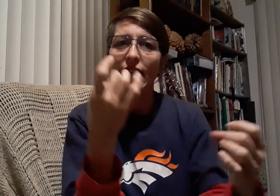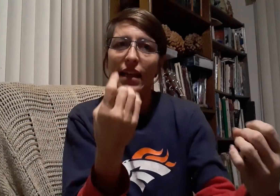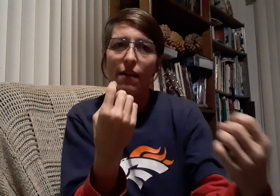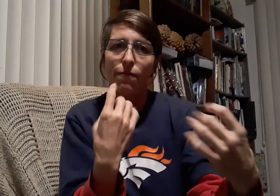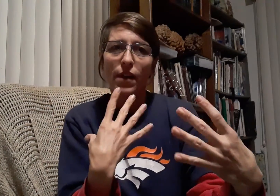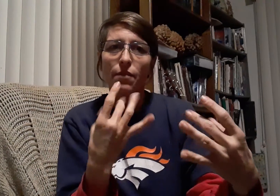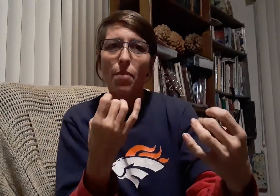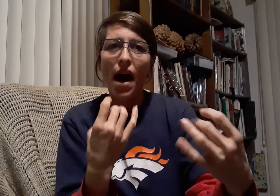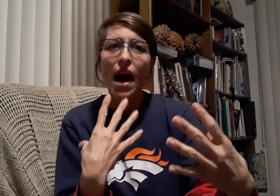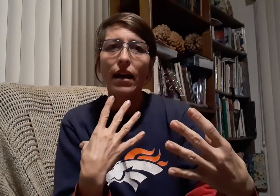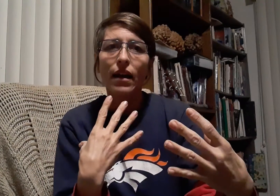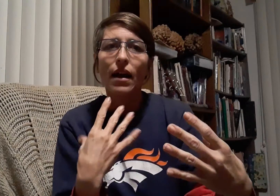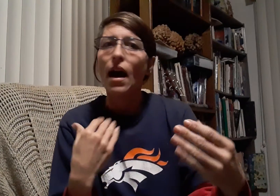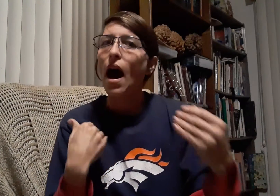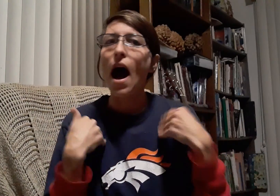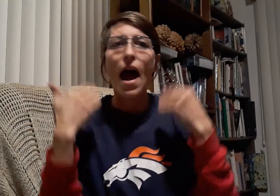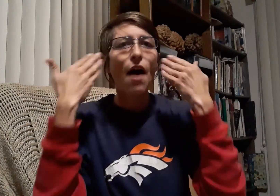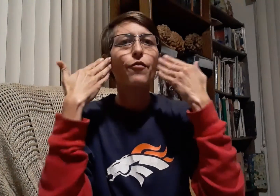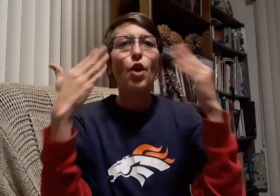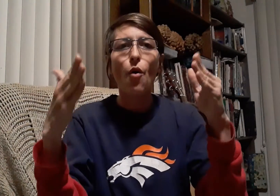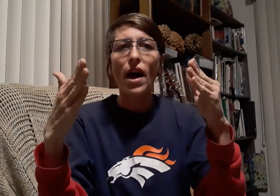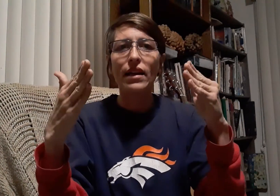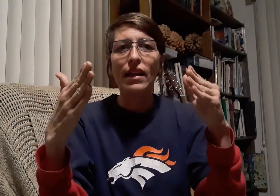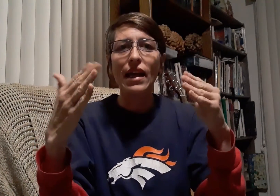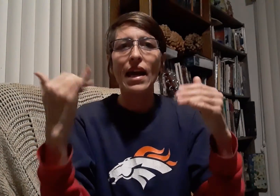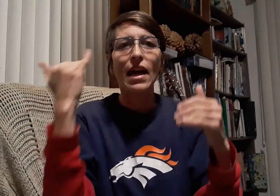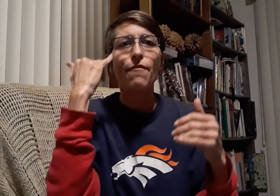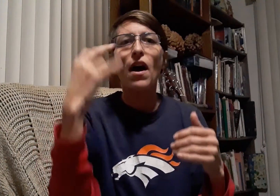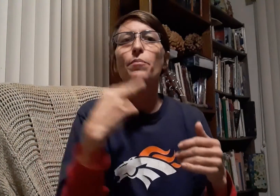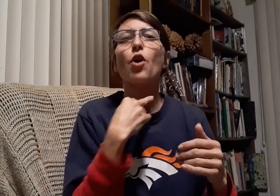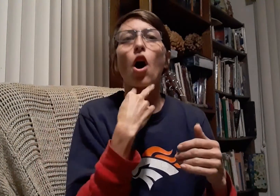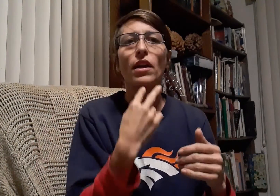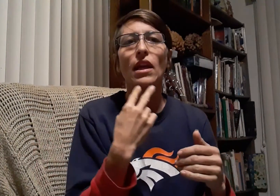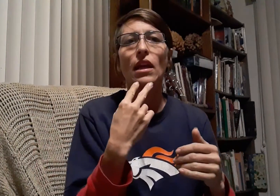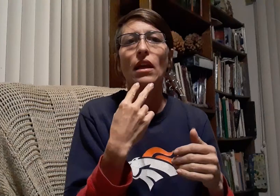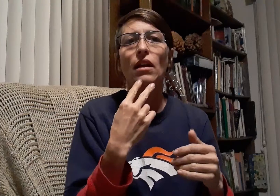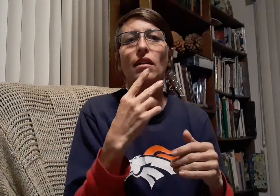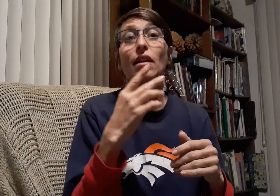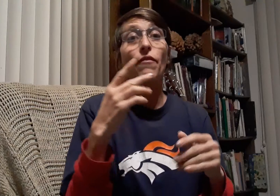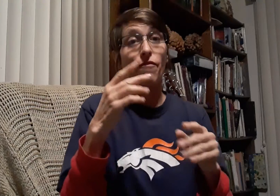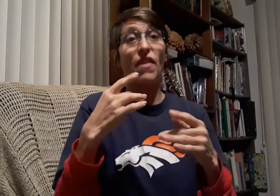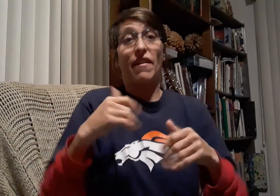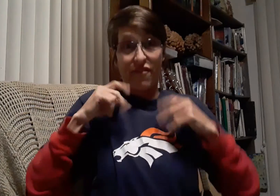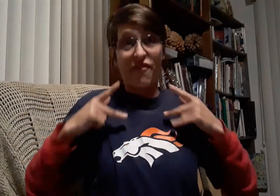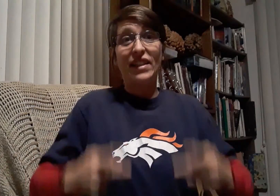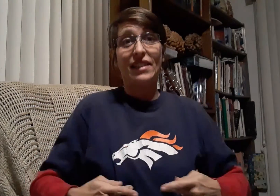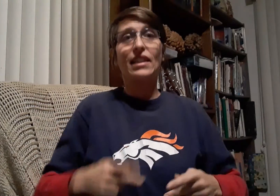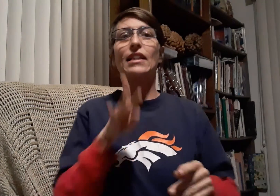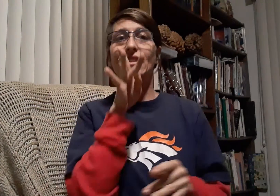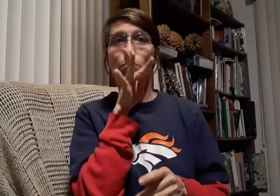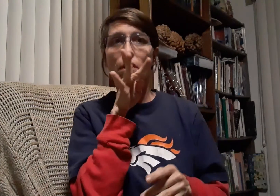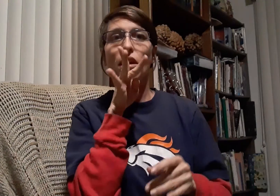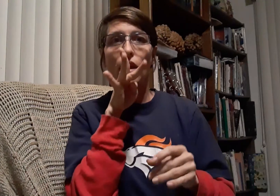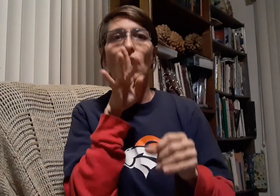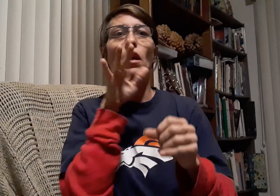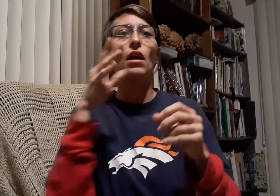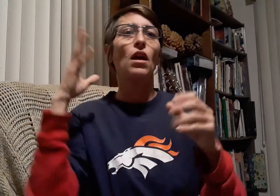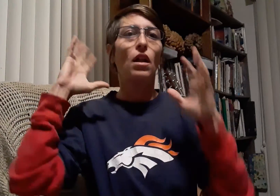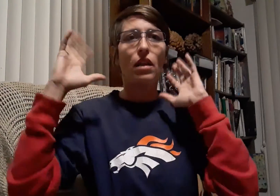get feedback, I have no idea if I'm talking, like physically speaking,